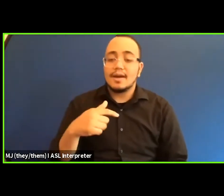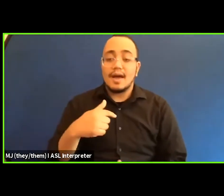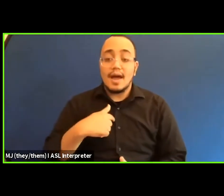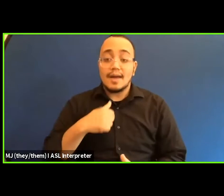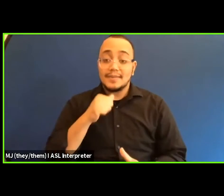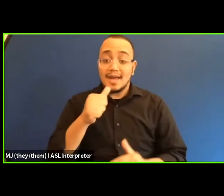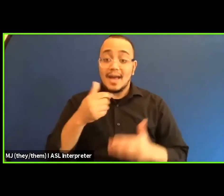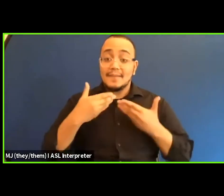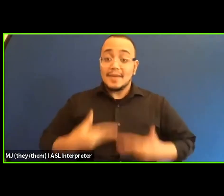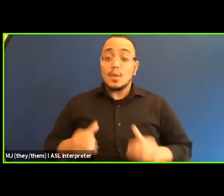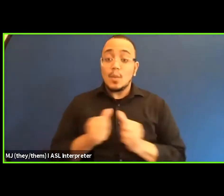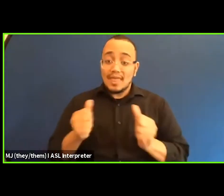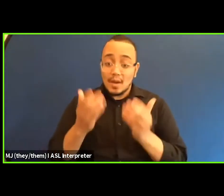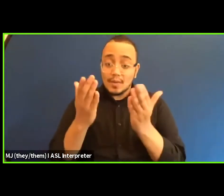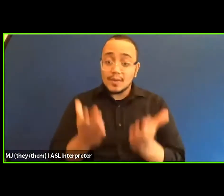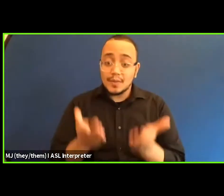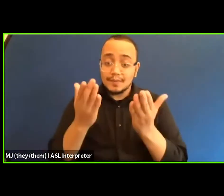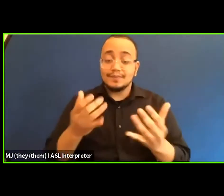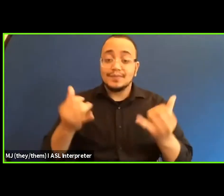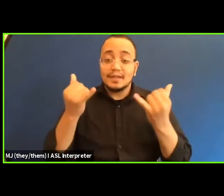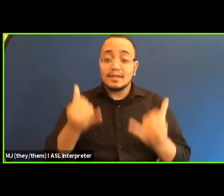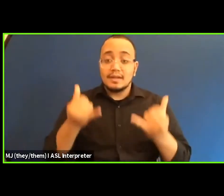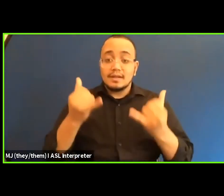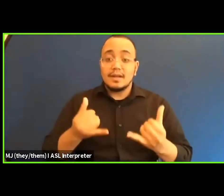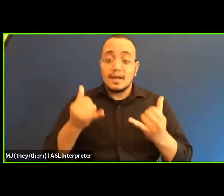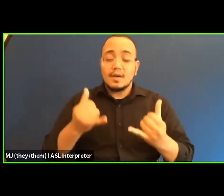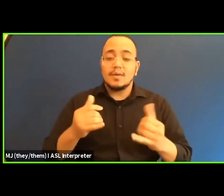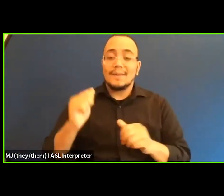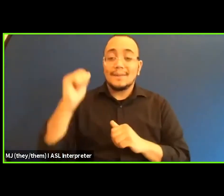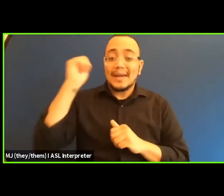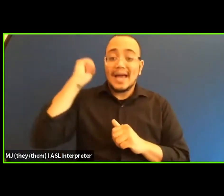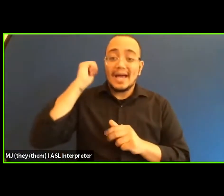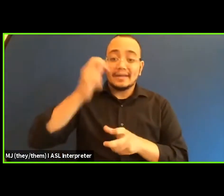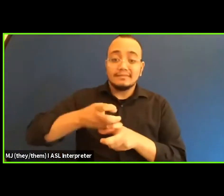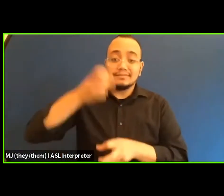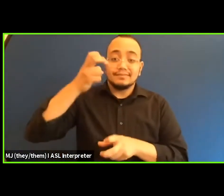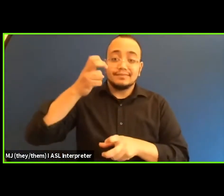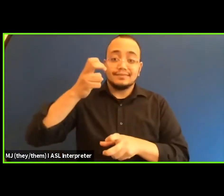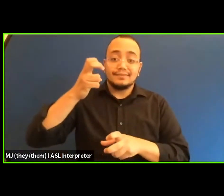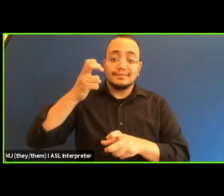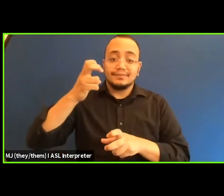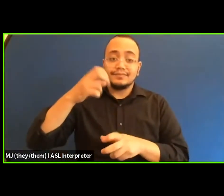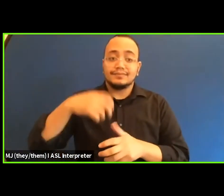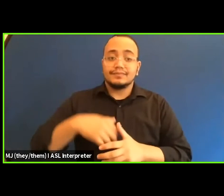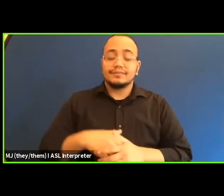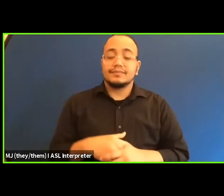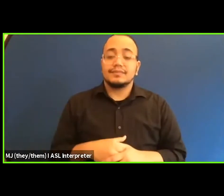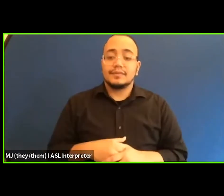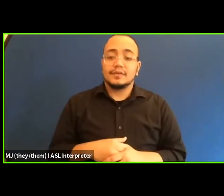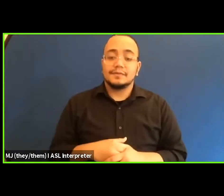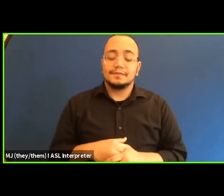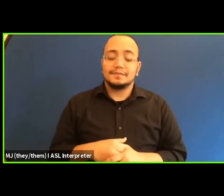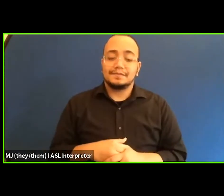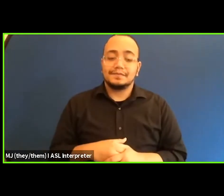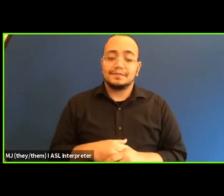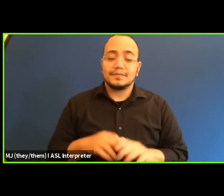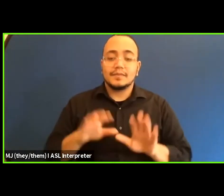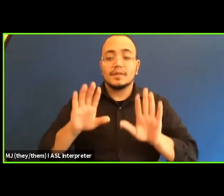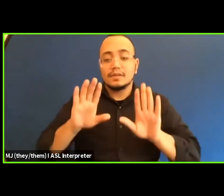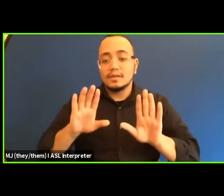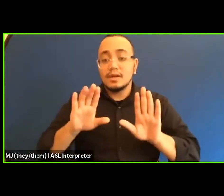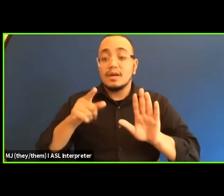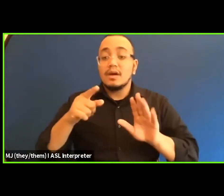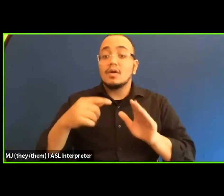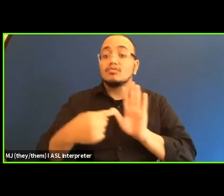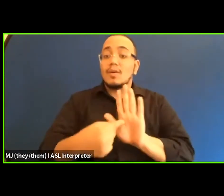Now I invite you to take your hands and bring them to the base of your spine. This represents the earth, the direction of the